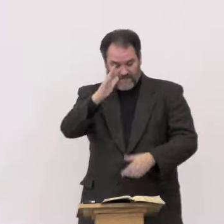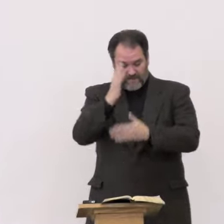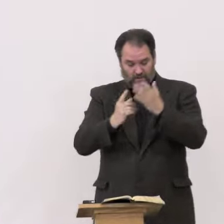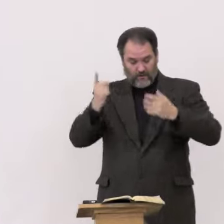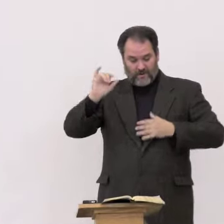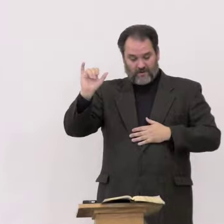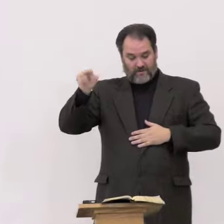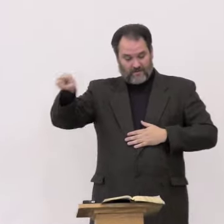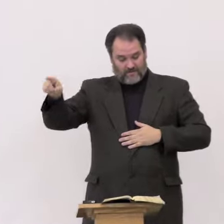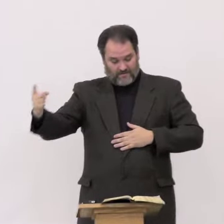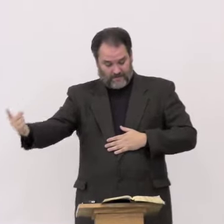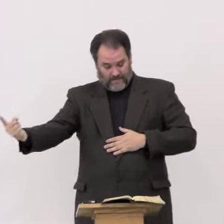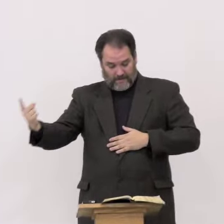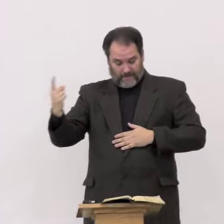Now,